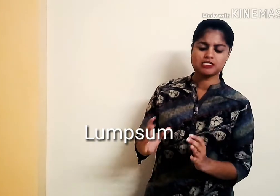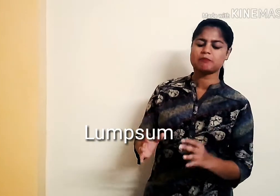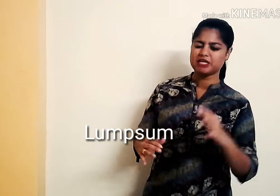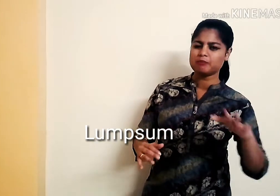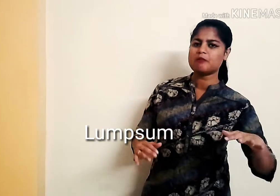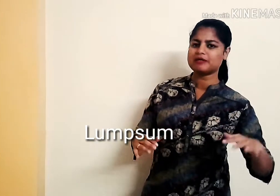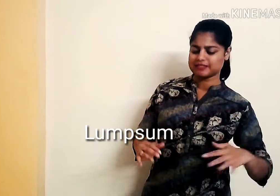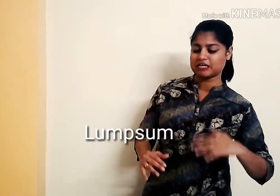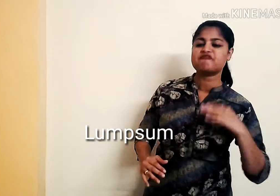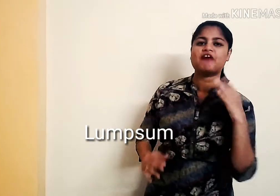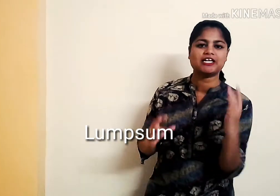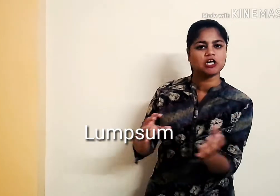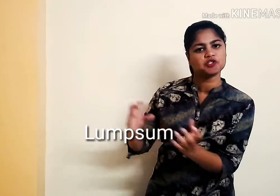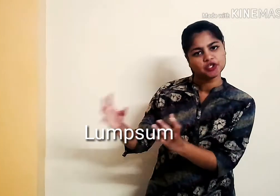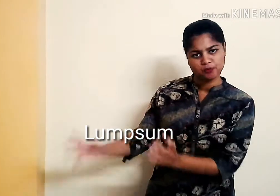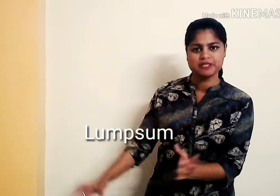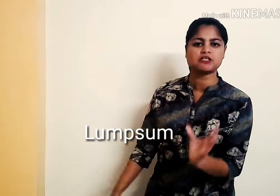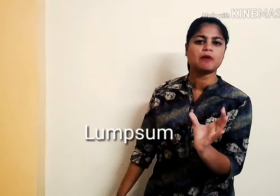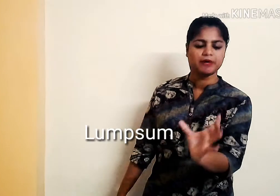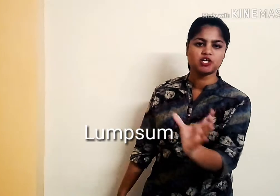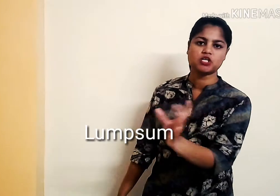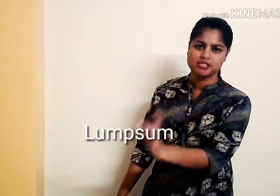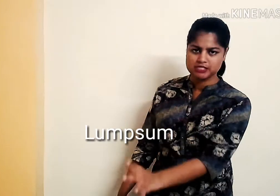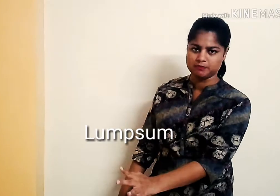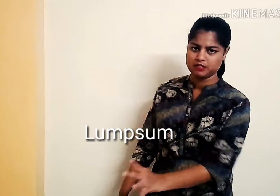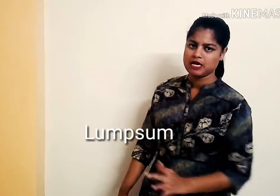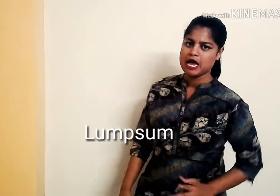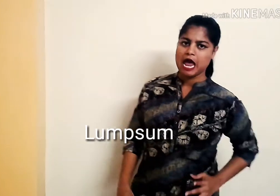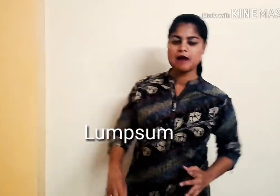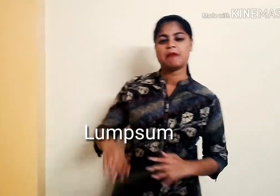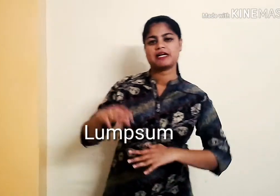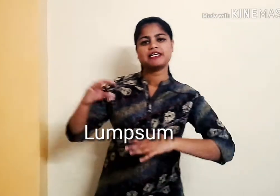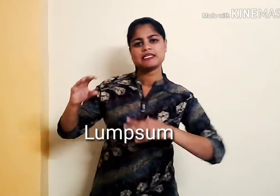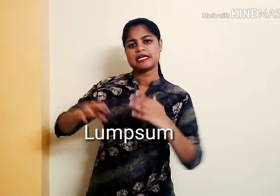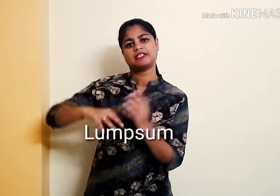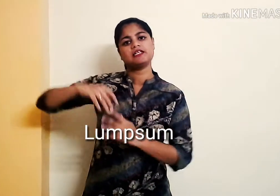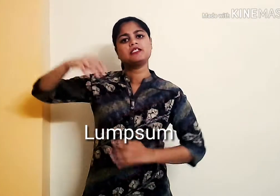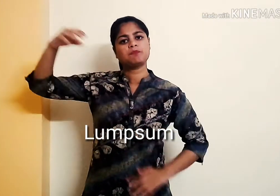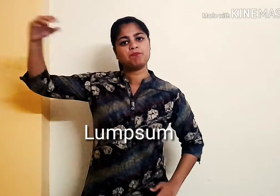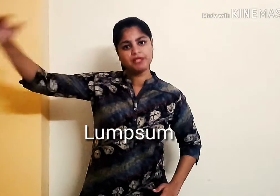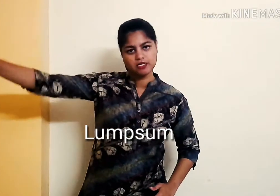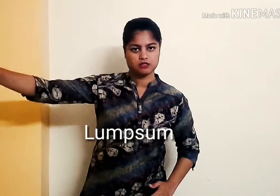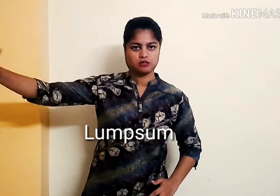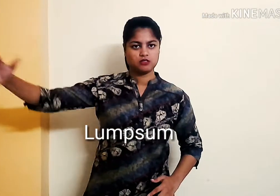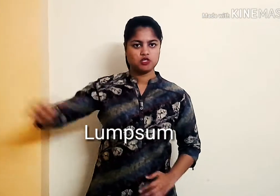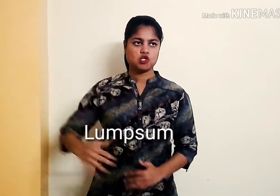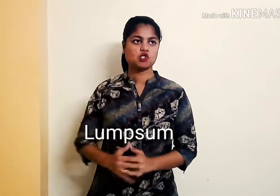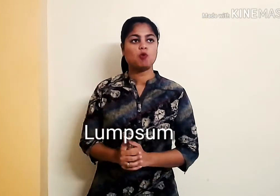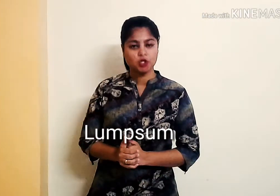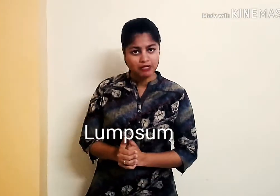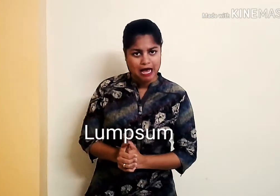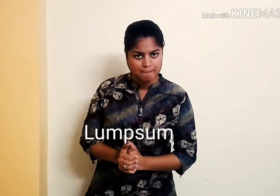investing minimum say 5,000 rupees on a particular scheme and market is at its peak. So what will